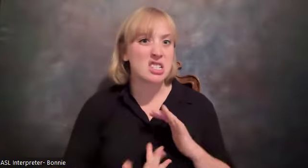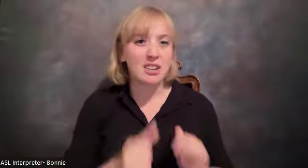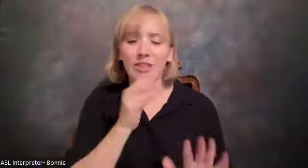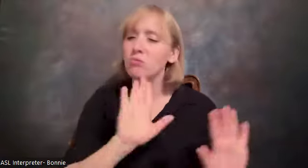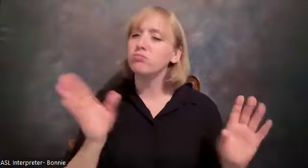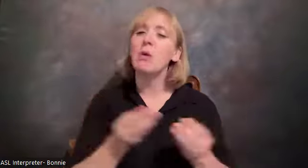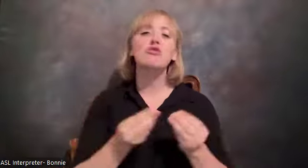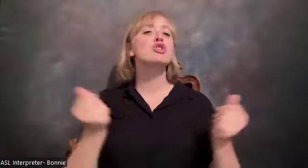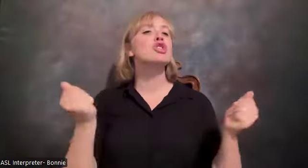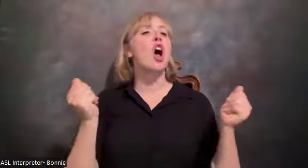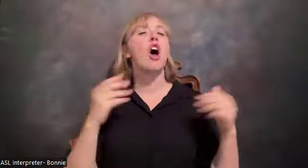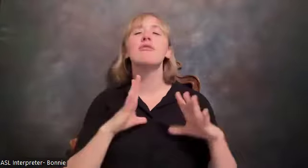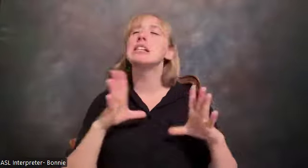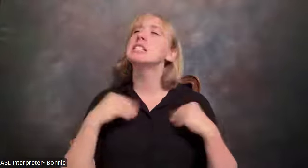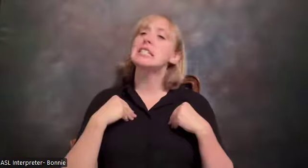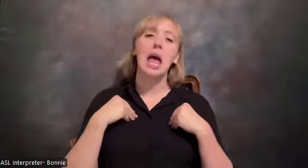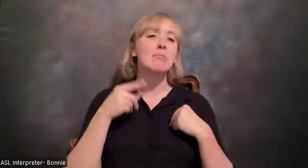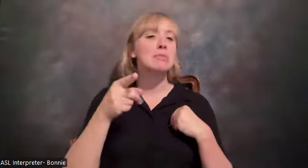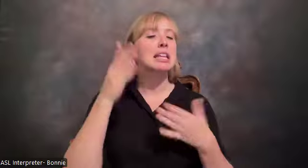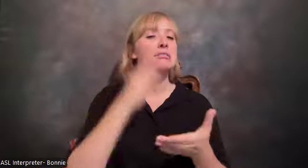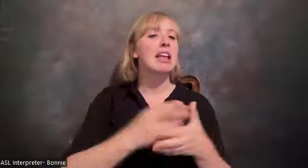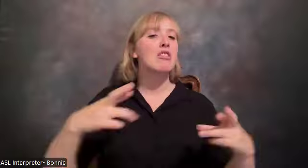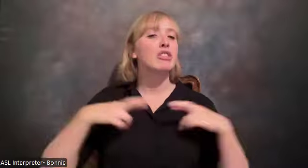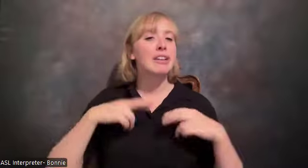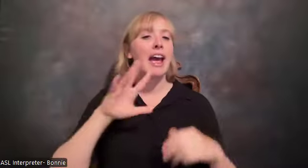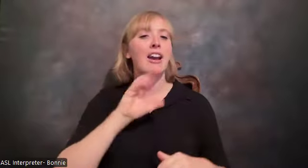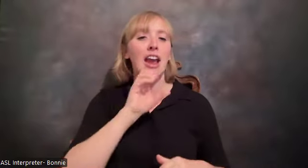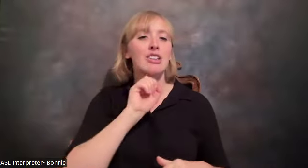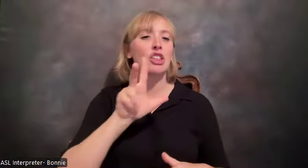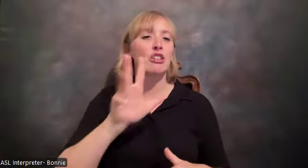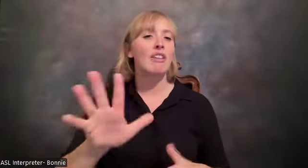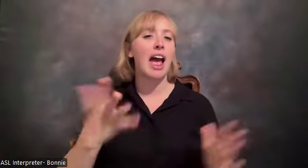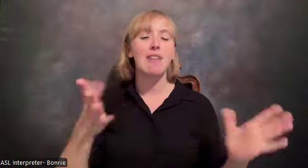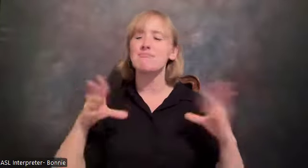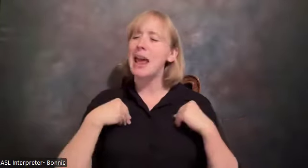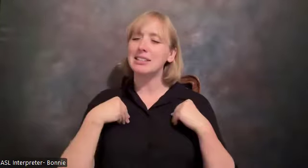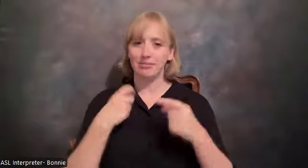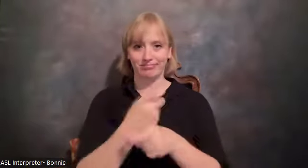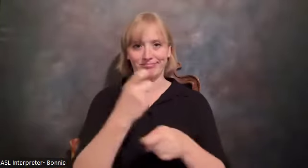fact that, right, he hasn't worked since he was 35. Right? I'm fine with it.